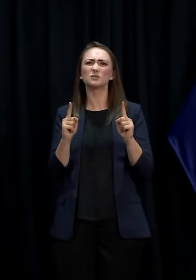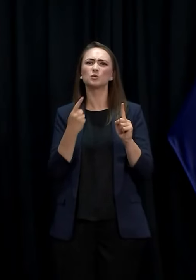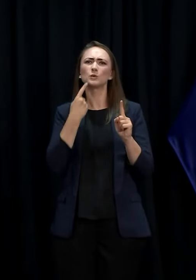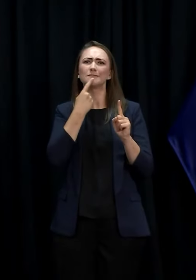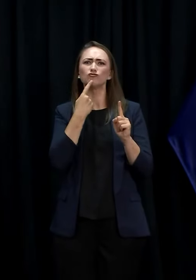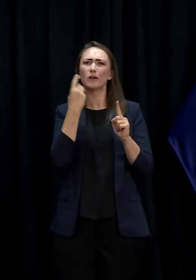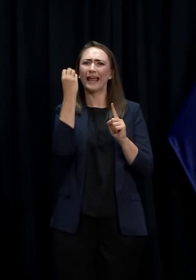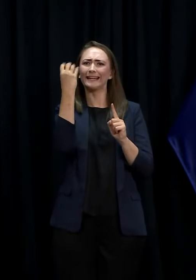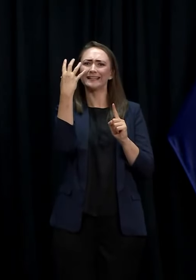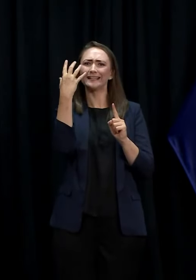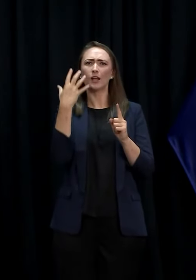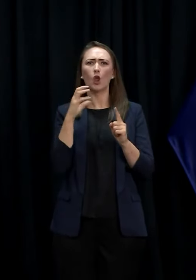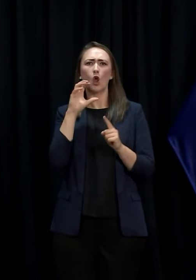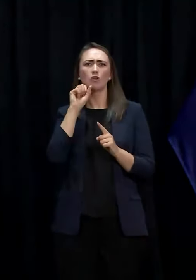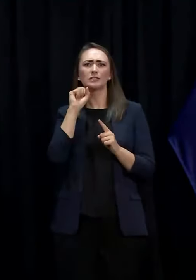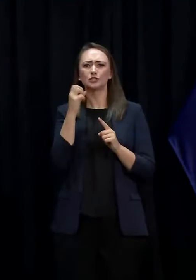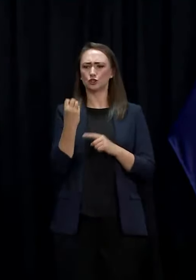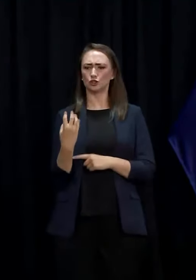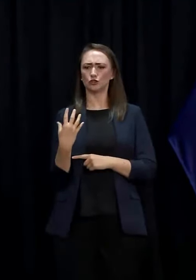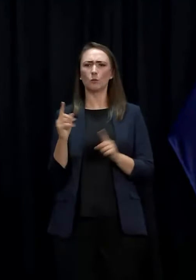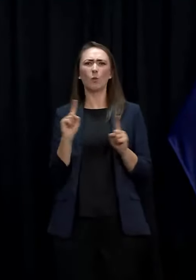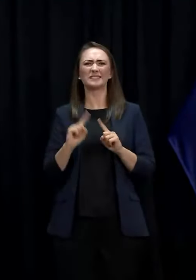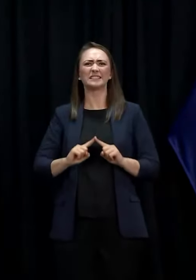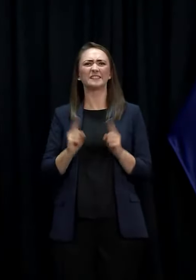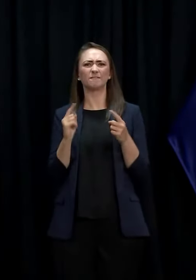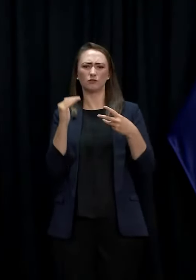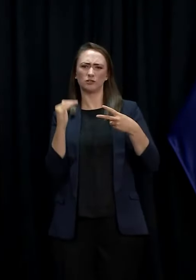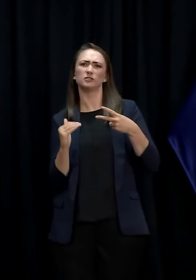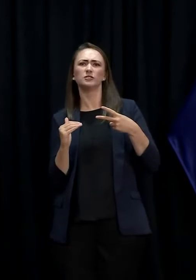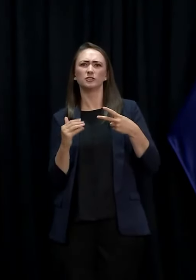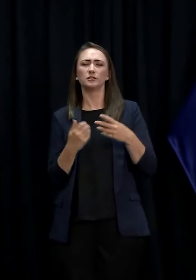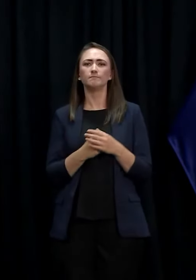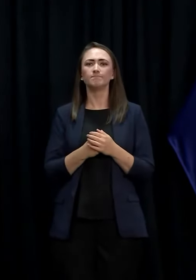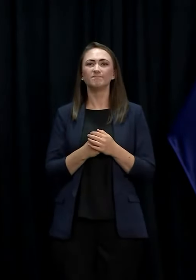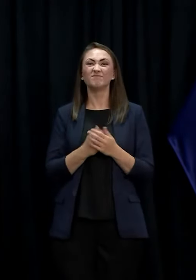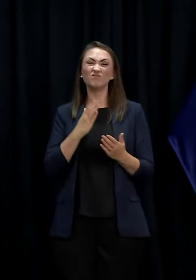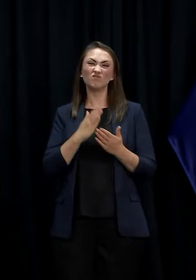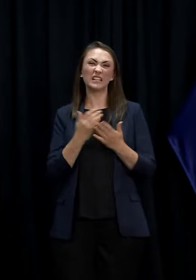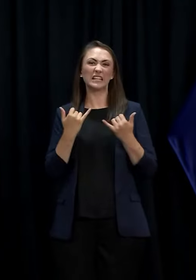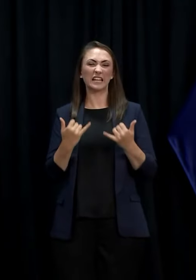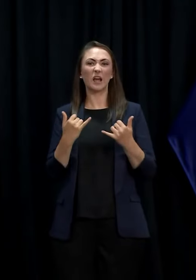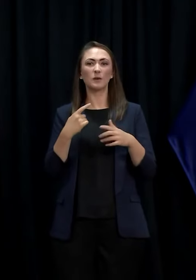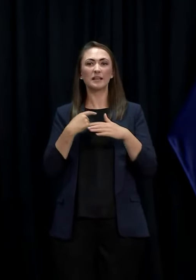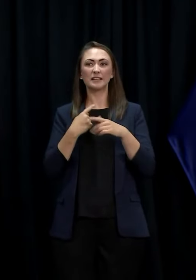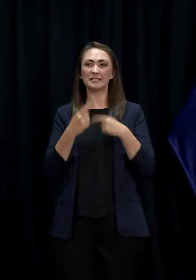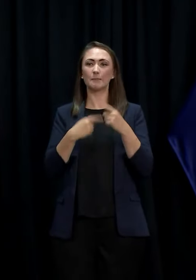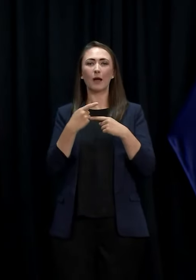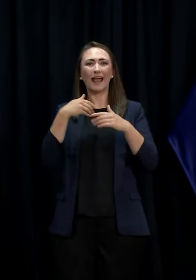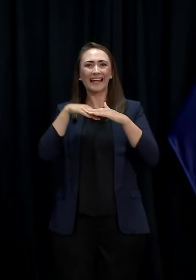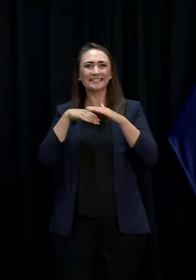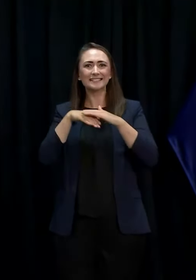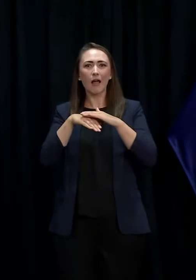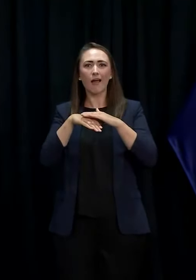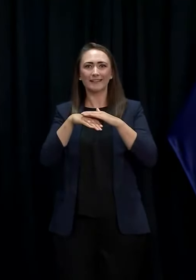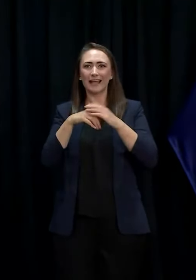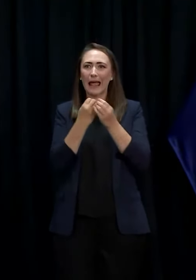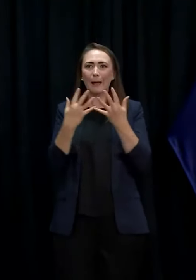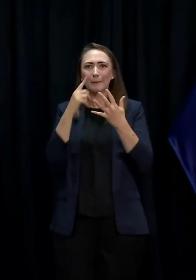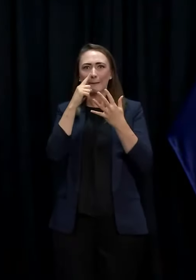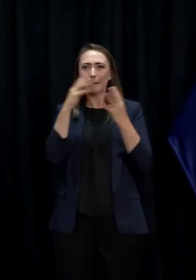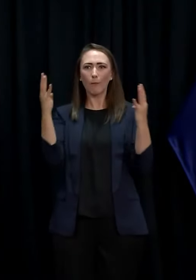between red and orange? Ultimately, it comes down to indoor gatherings now. So under the new arrangements, obviously